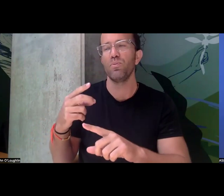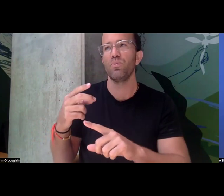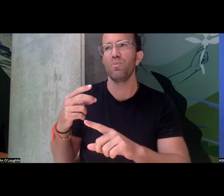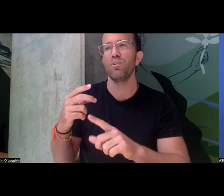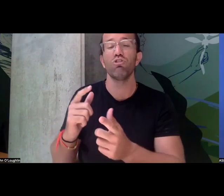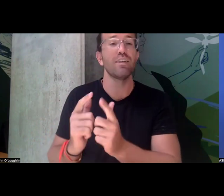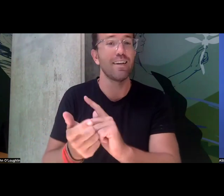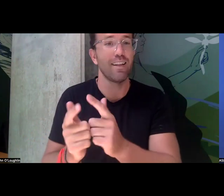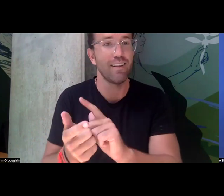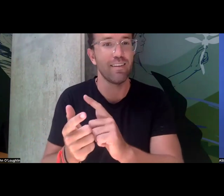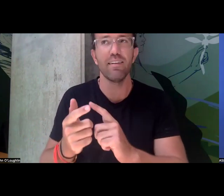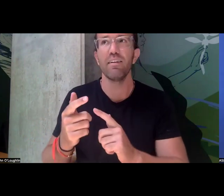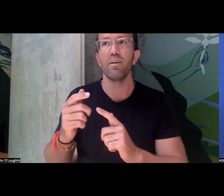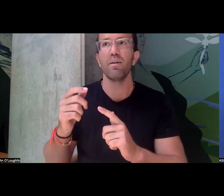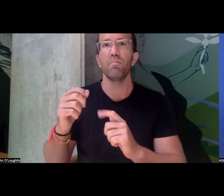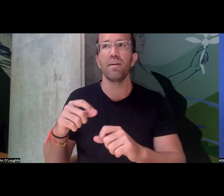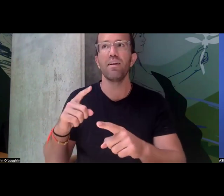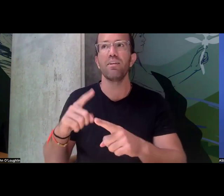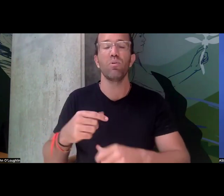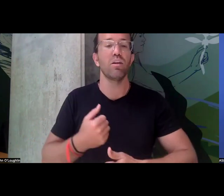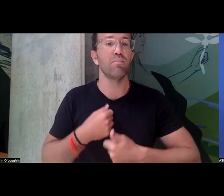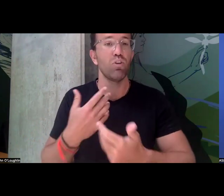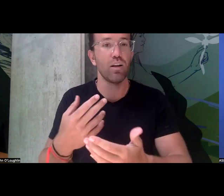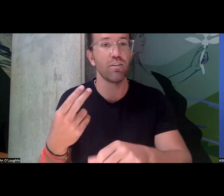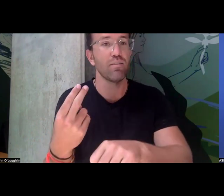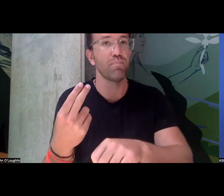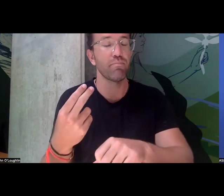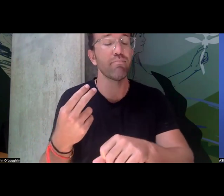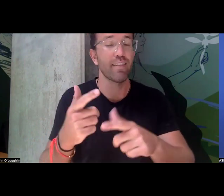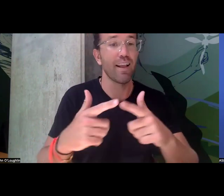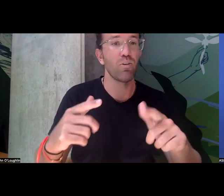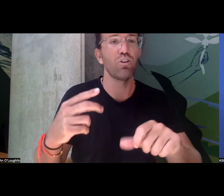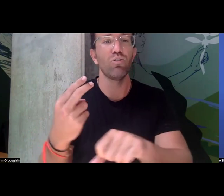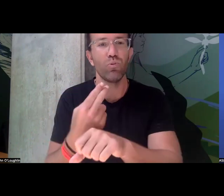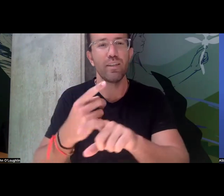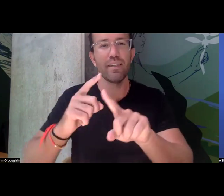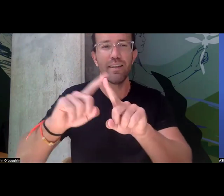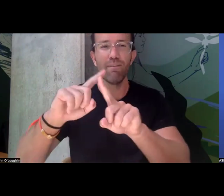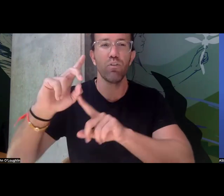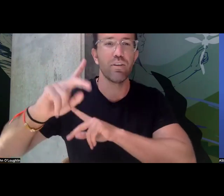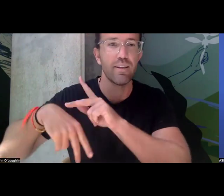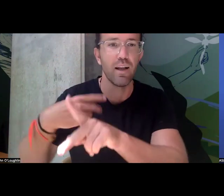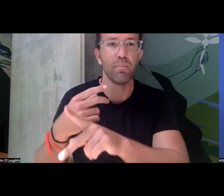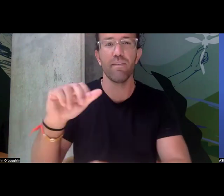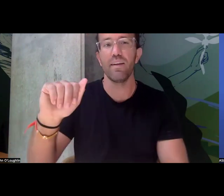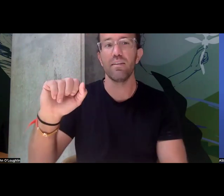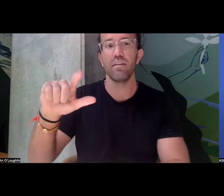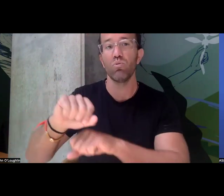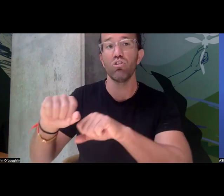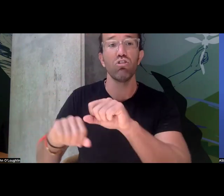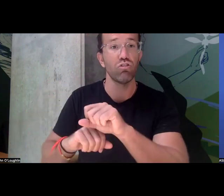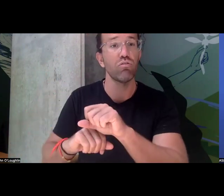it's very important for you all to be able to translate, to be able to show that